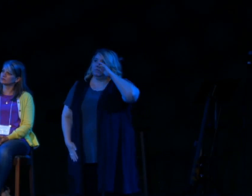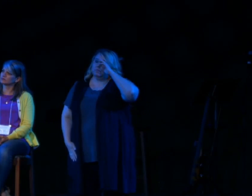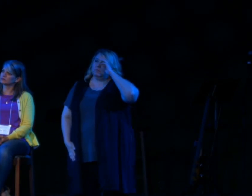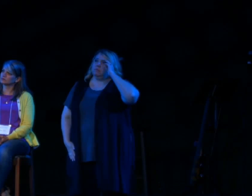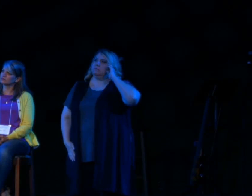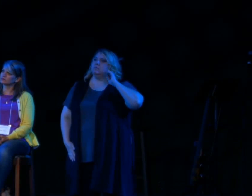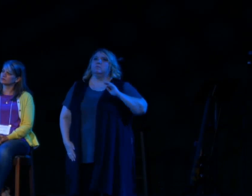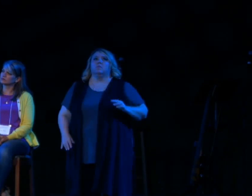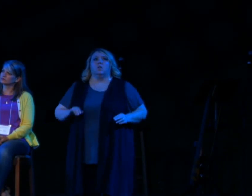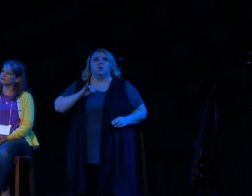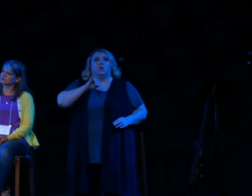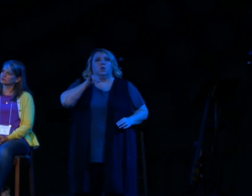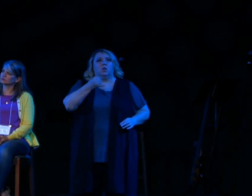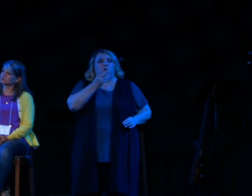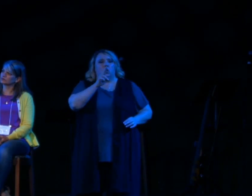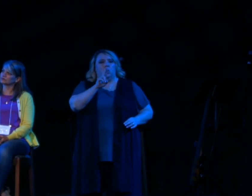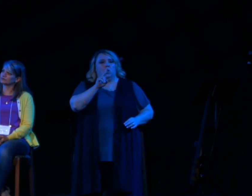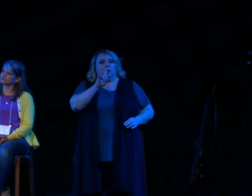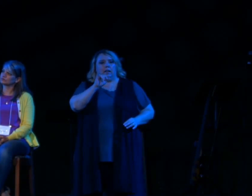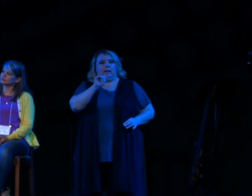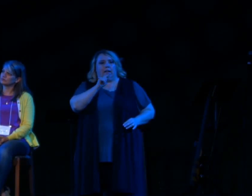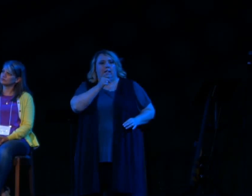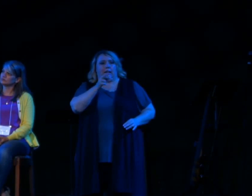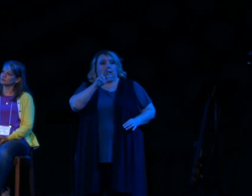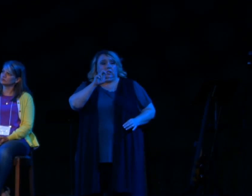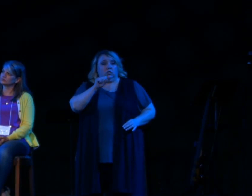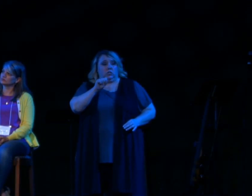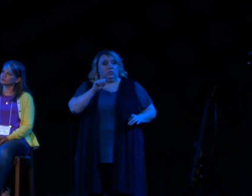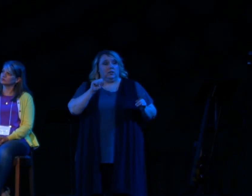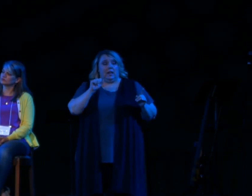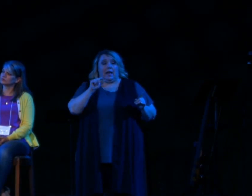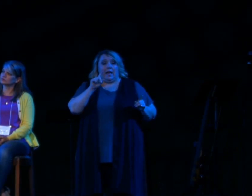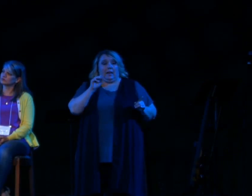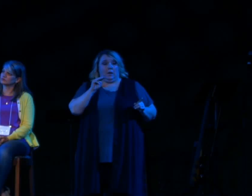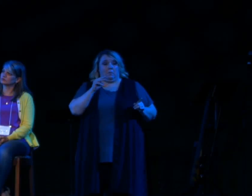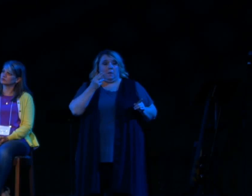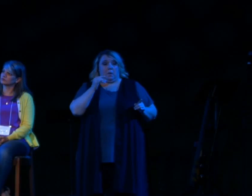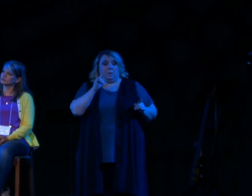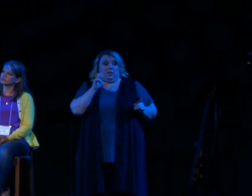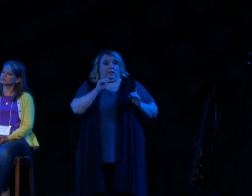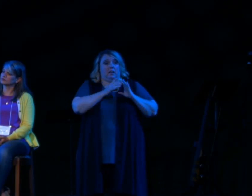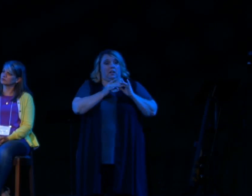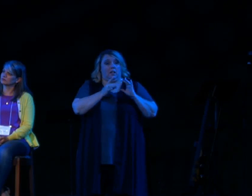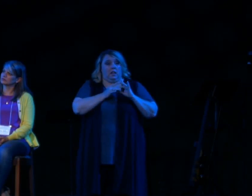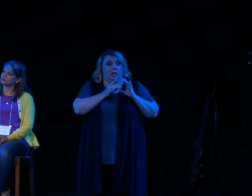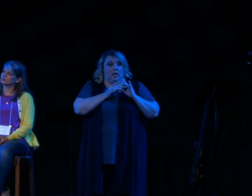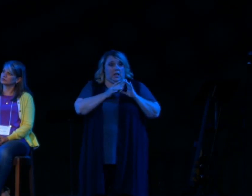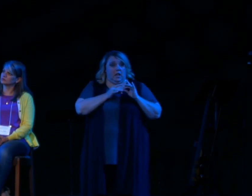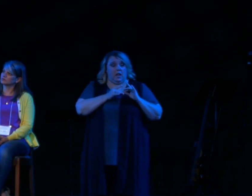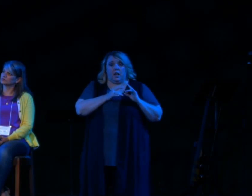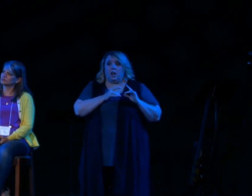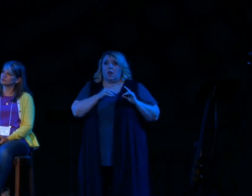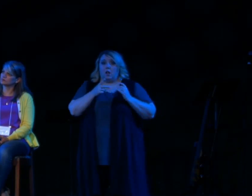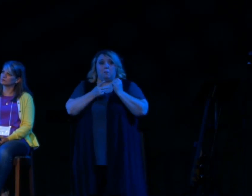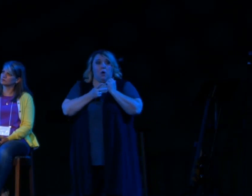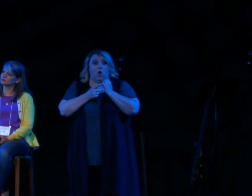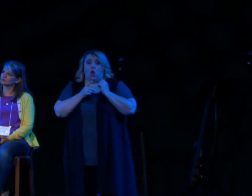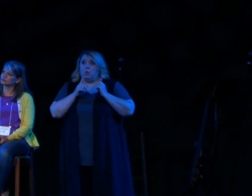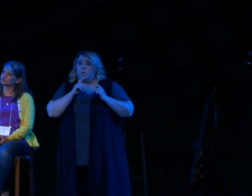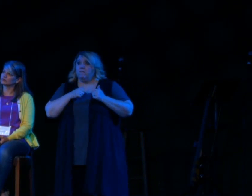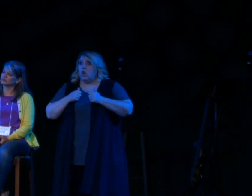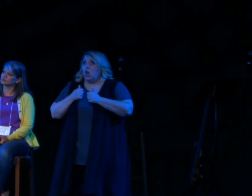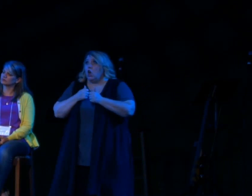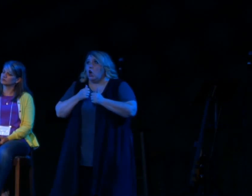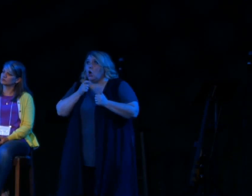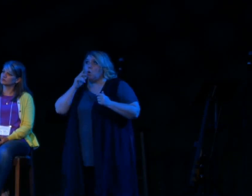The Judaizers, as Adam Hamilton pointed out, were frantically following around Paul and